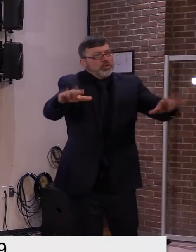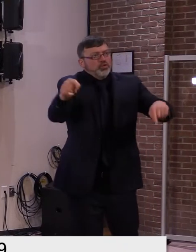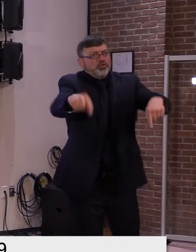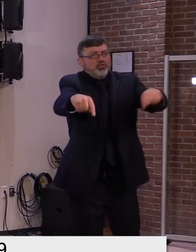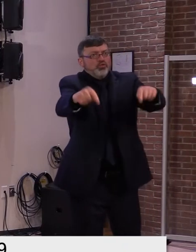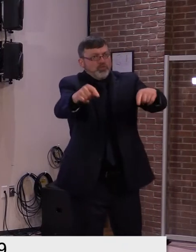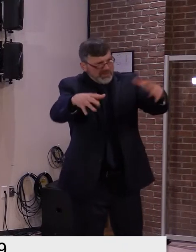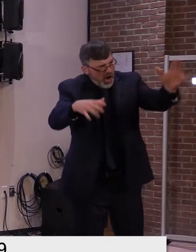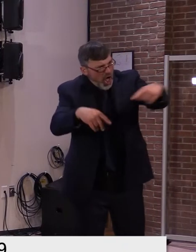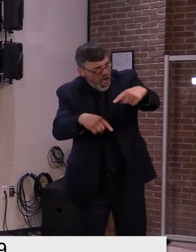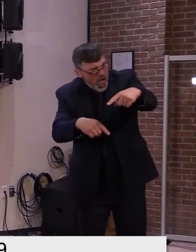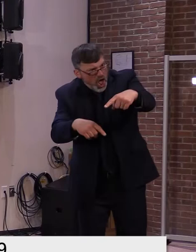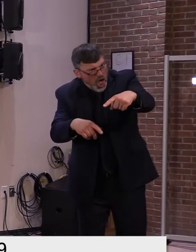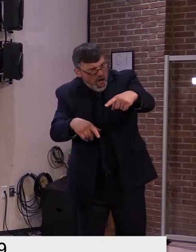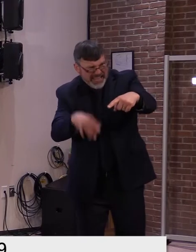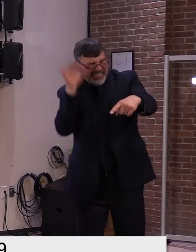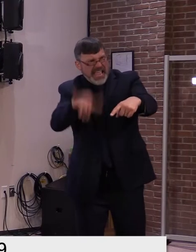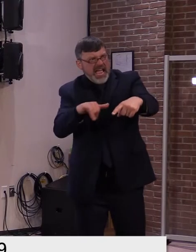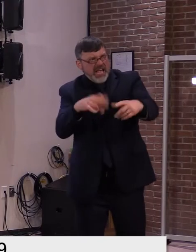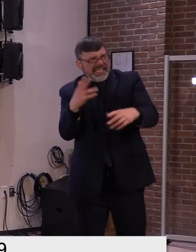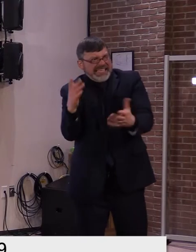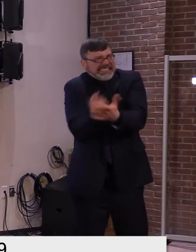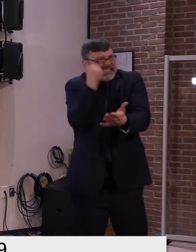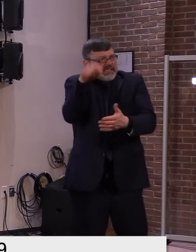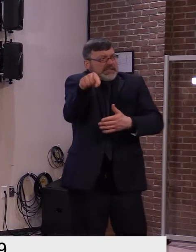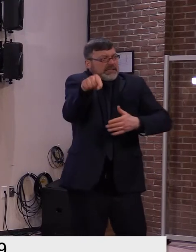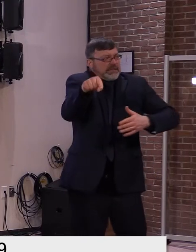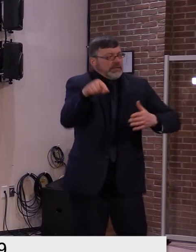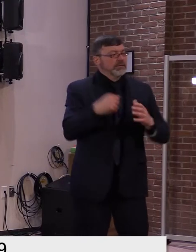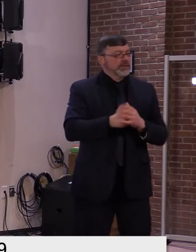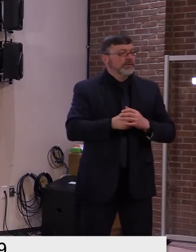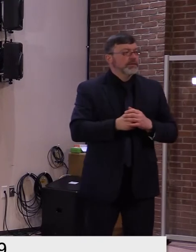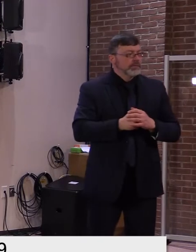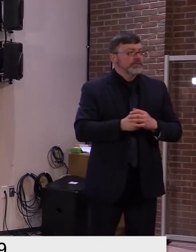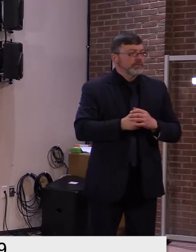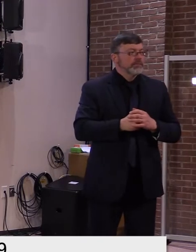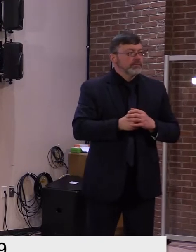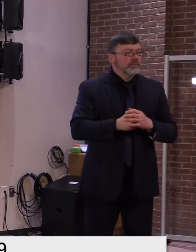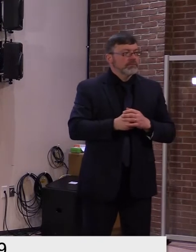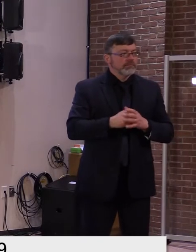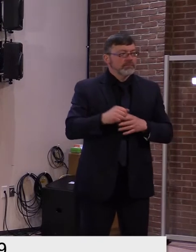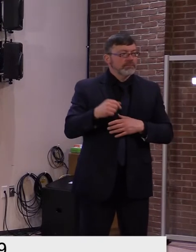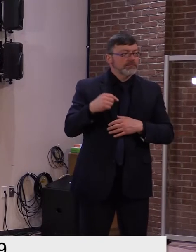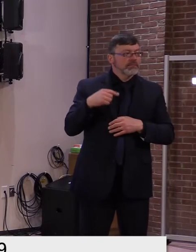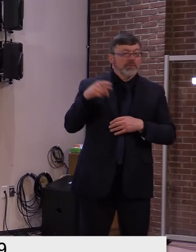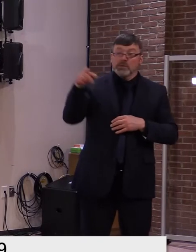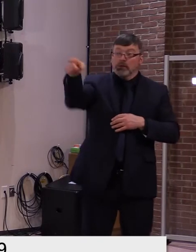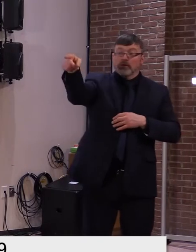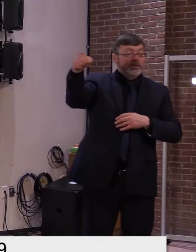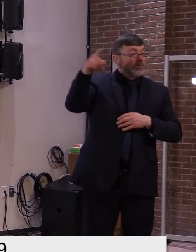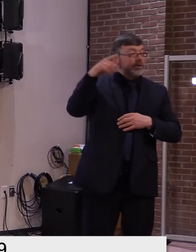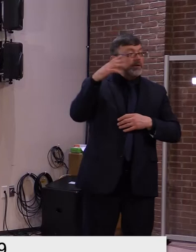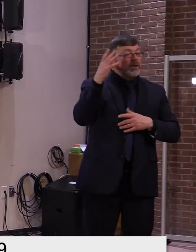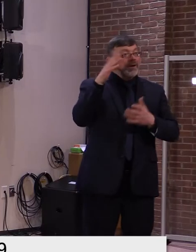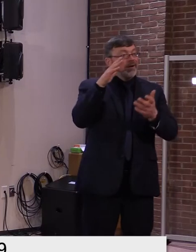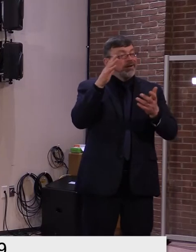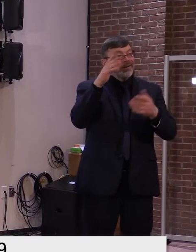we need, as you saw with Commissioner Pichek's graphs, we don't have this problem